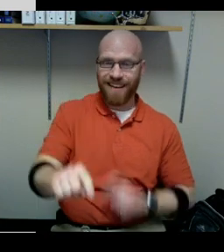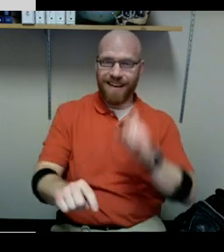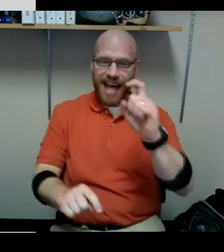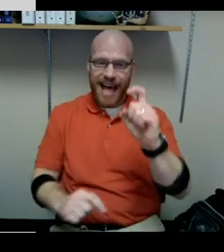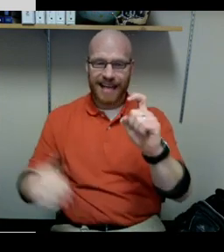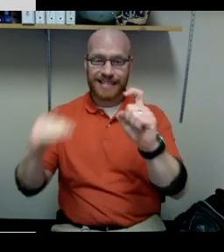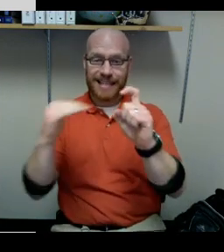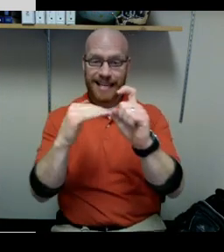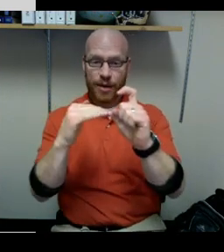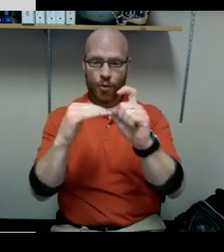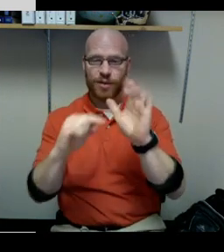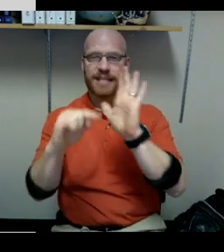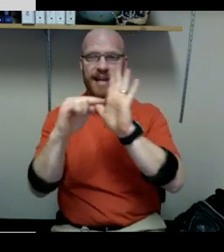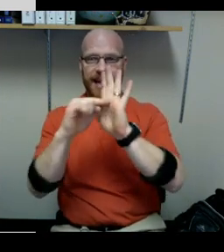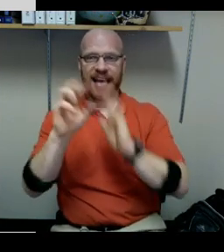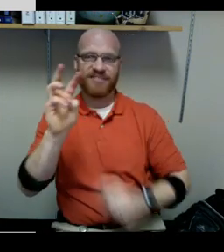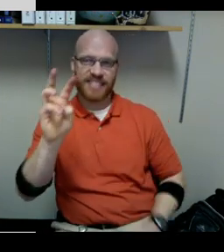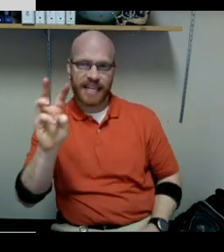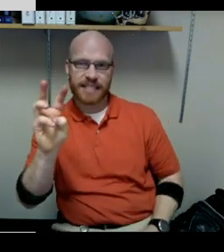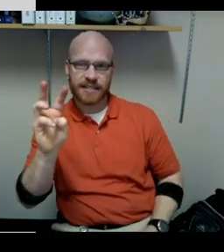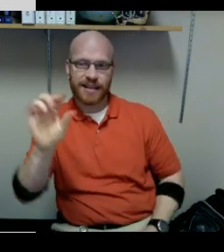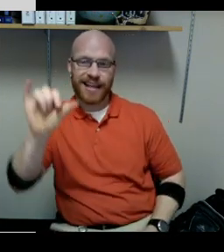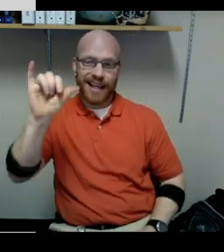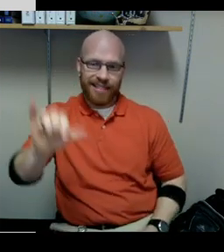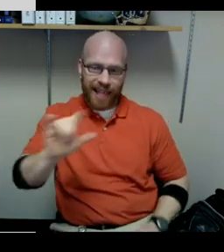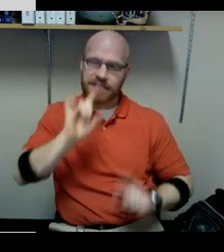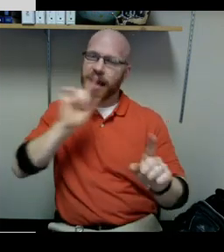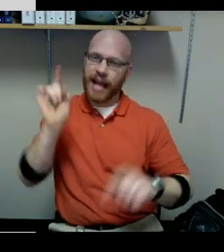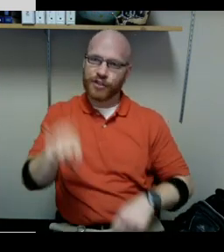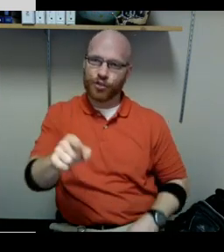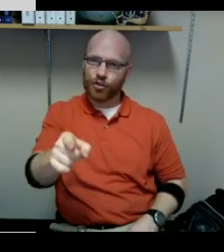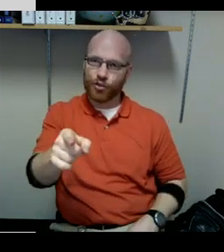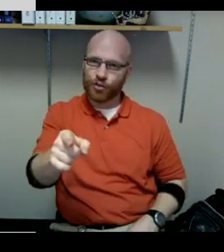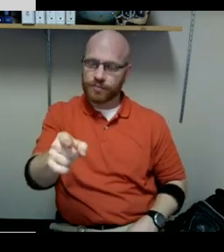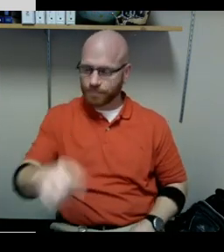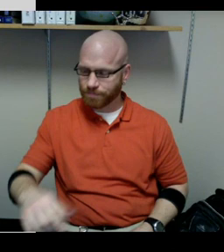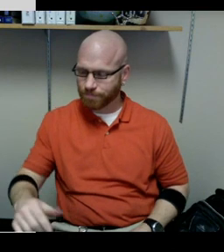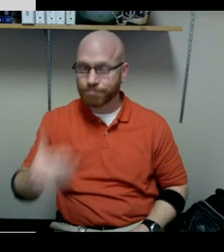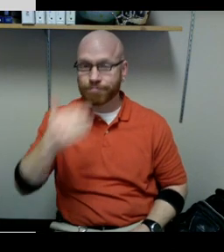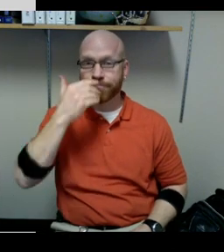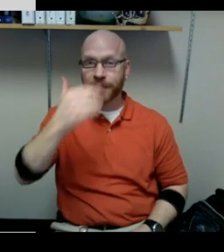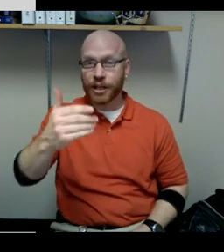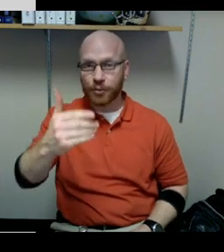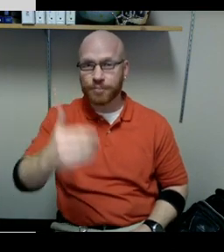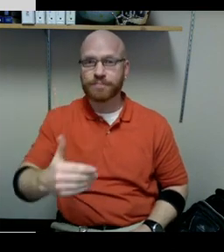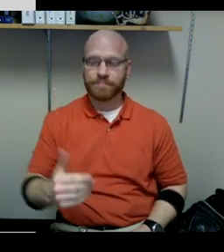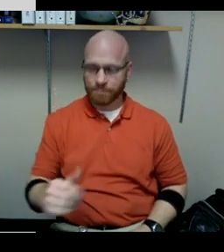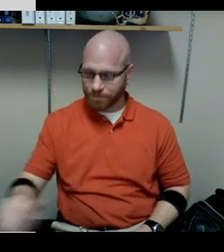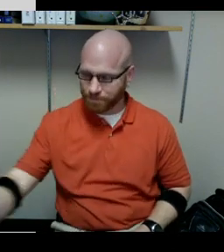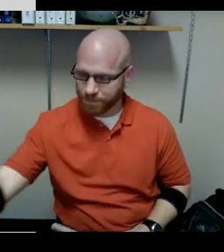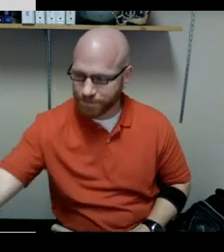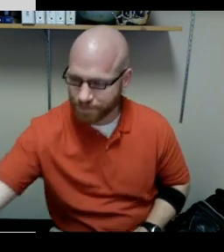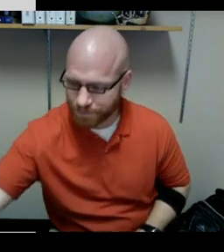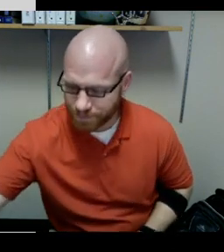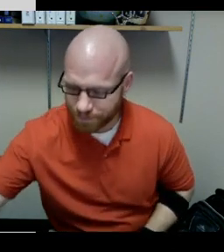Therefore, x equals -6. That's my answer. Thank you.